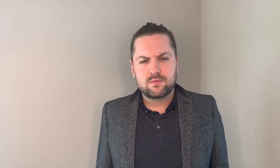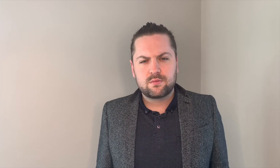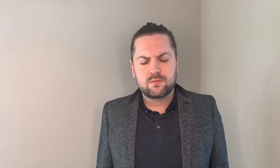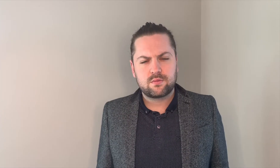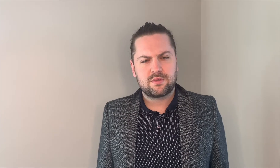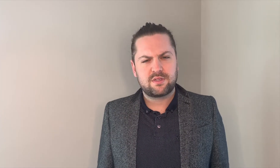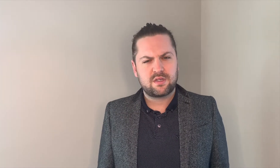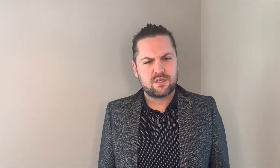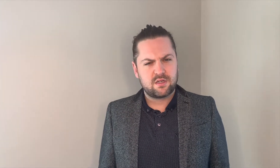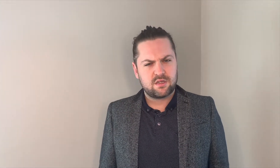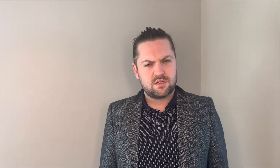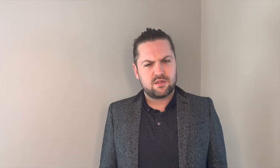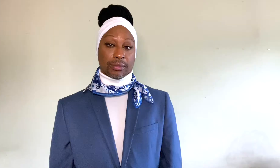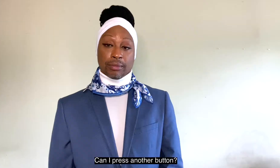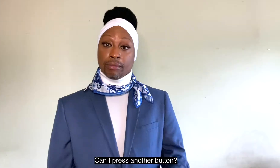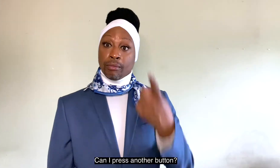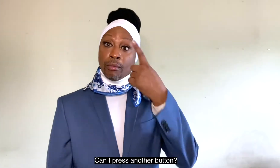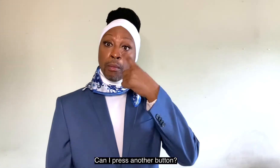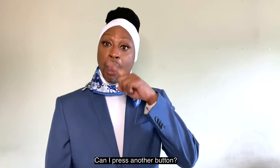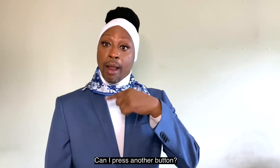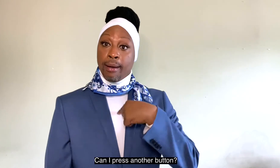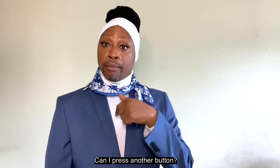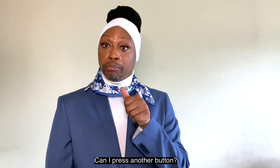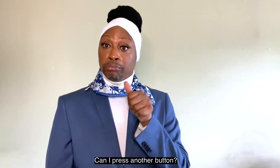What? Can I press another button?